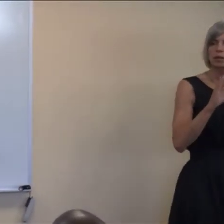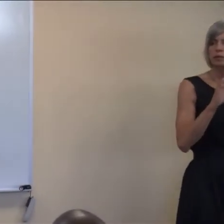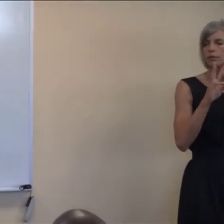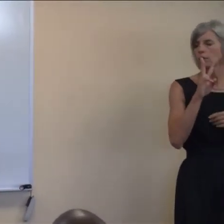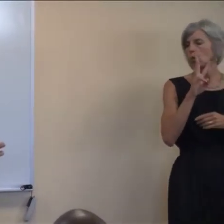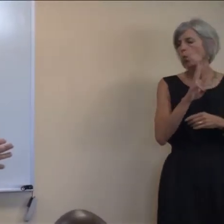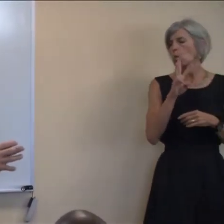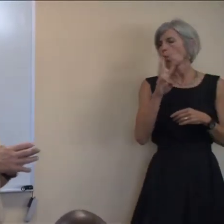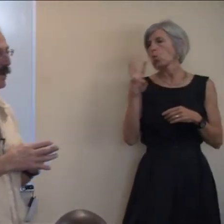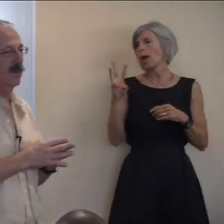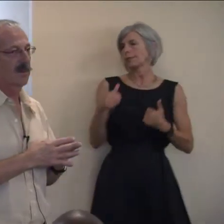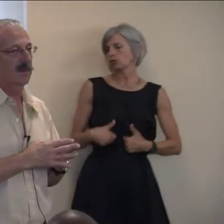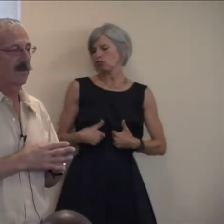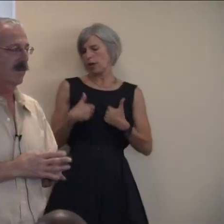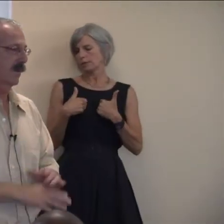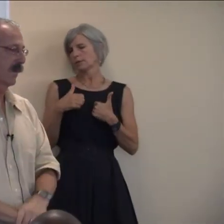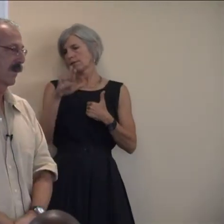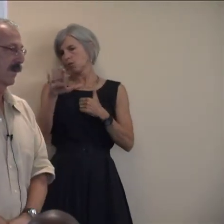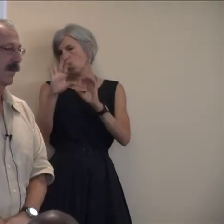insight.org.